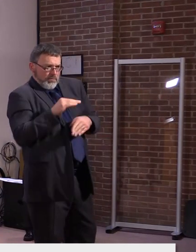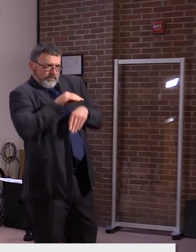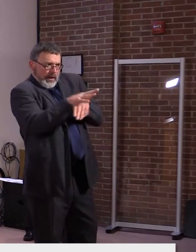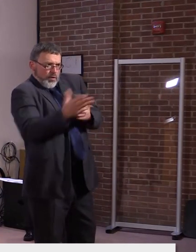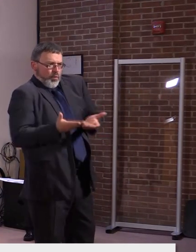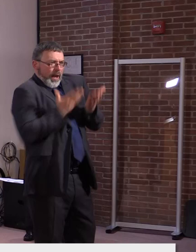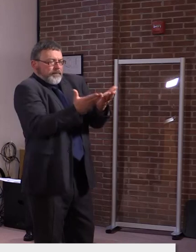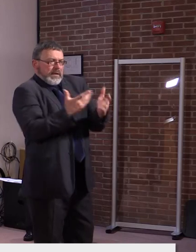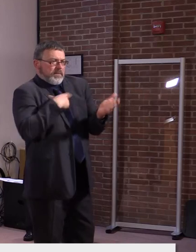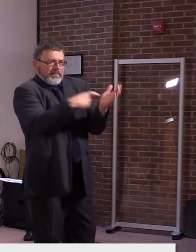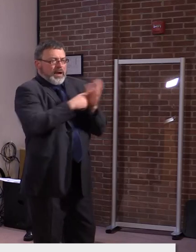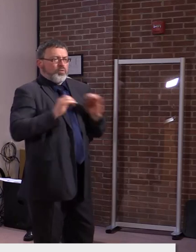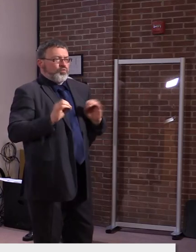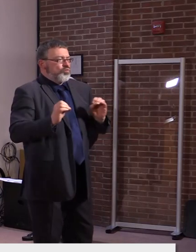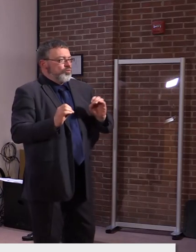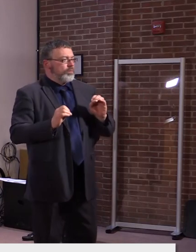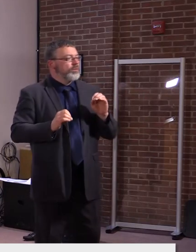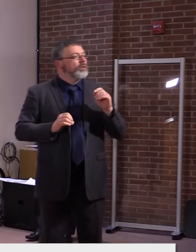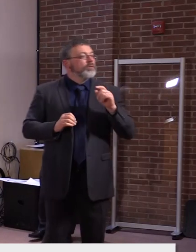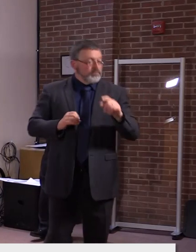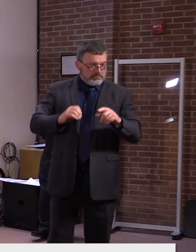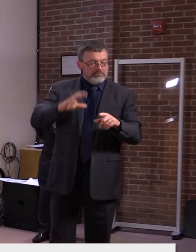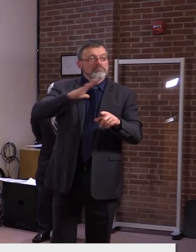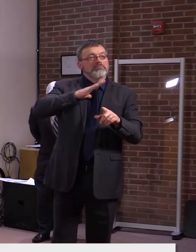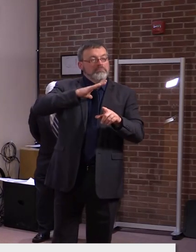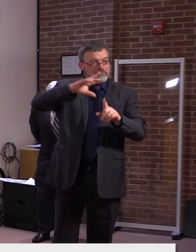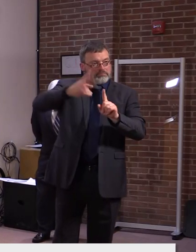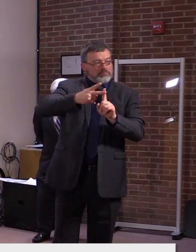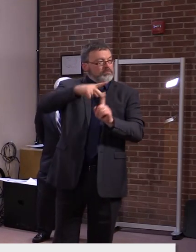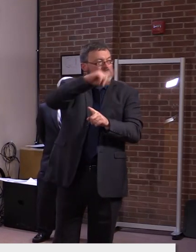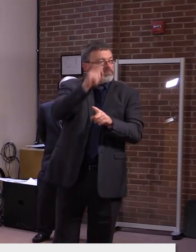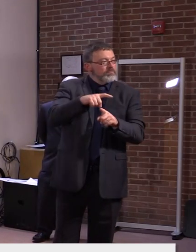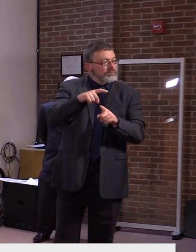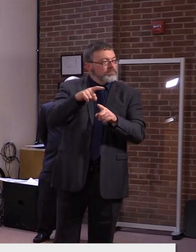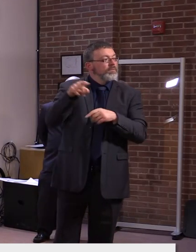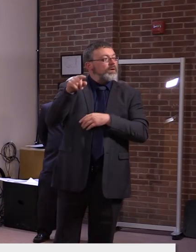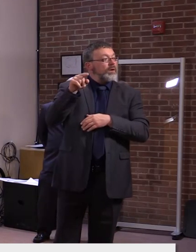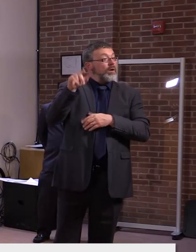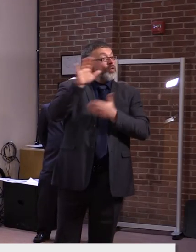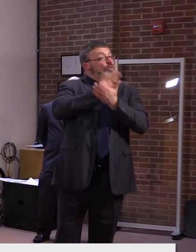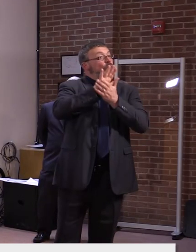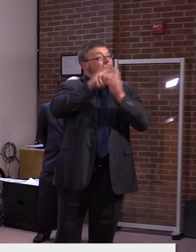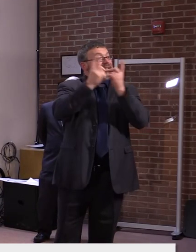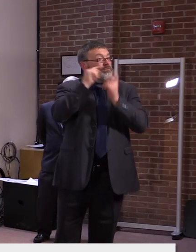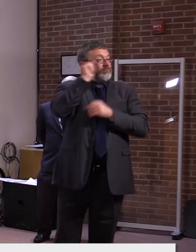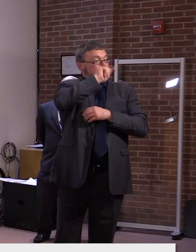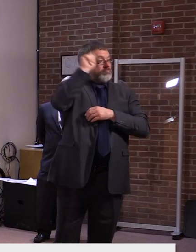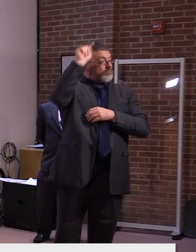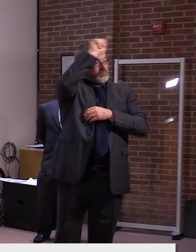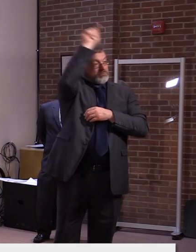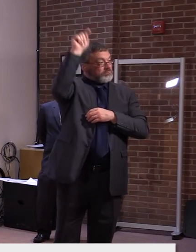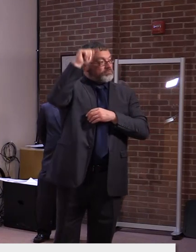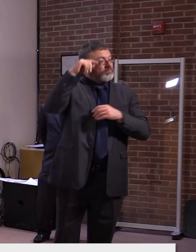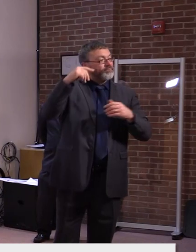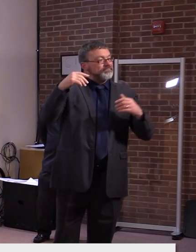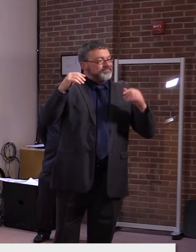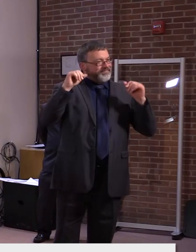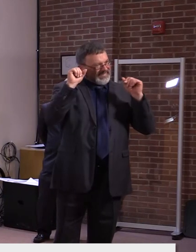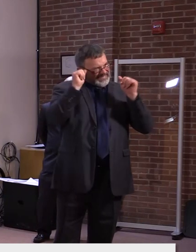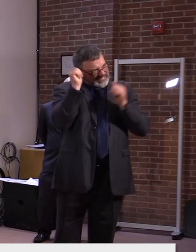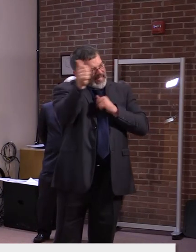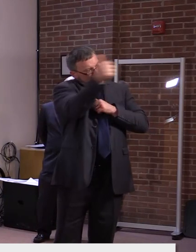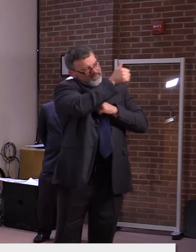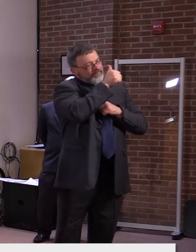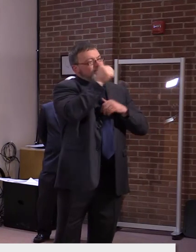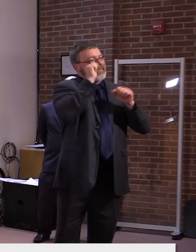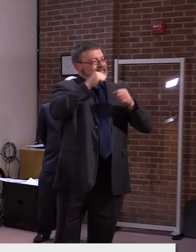Second follow-up on that is, so each school has the ability to decide whether or not it